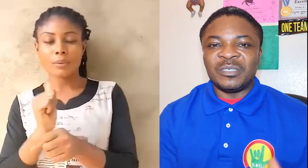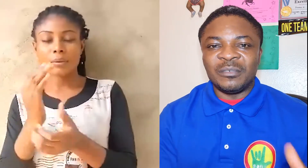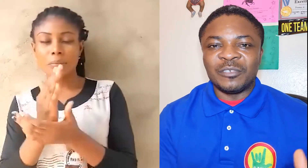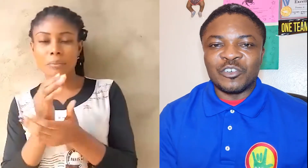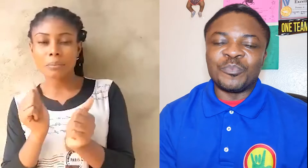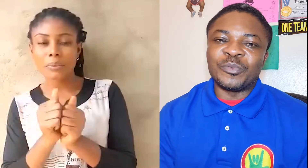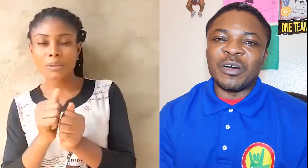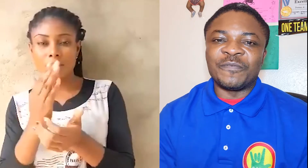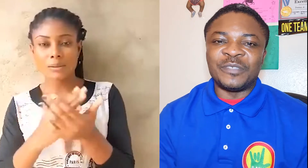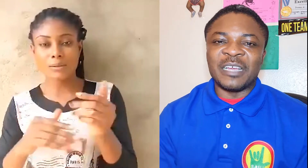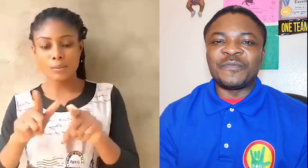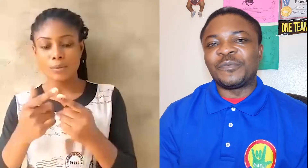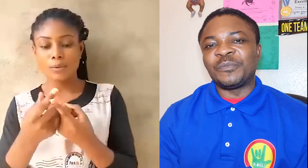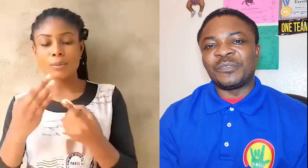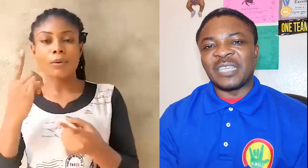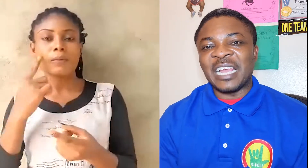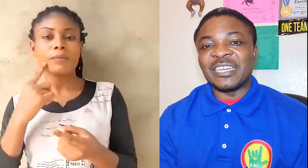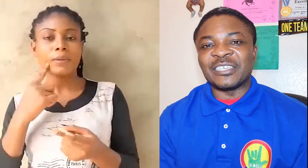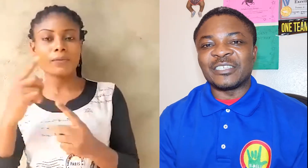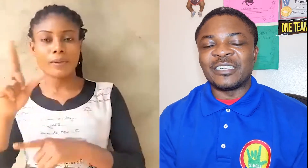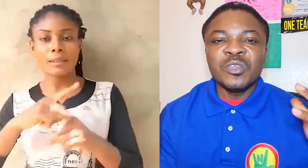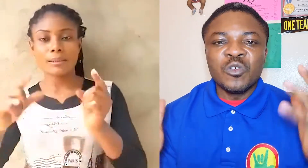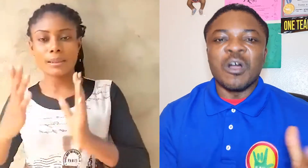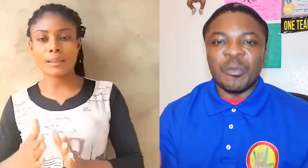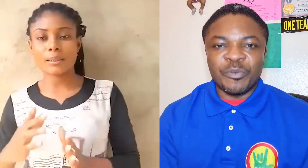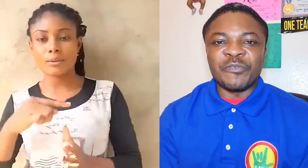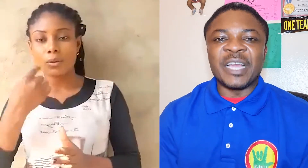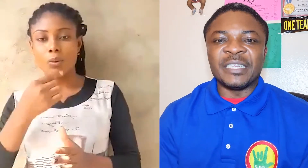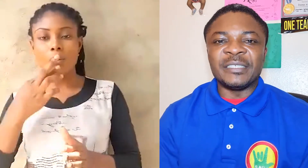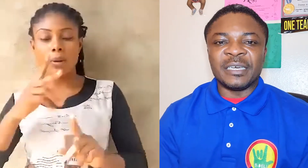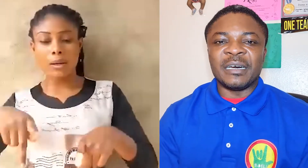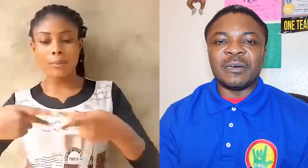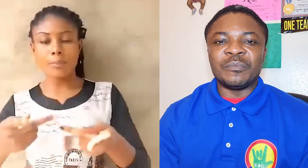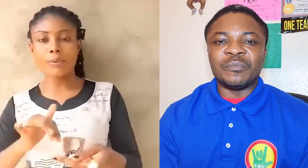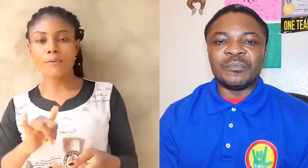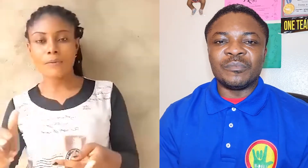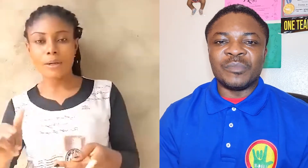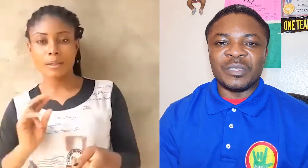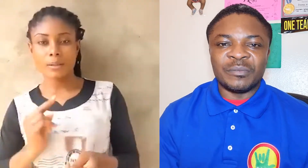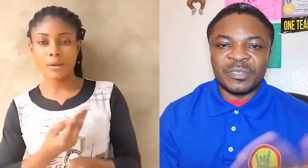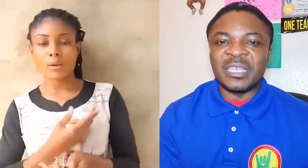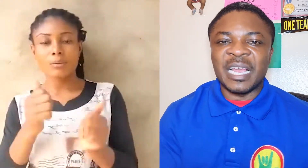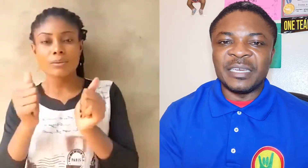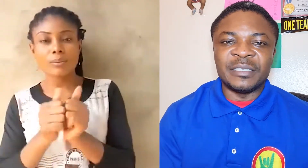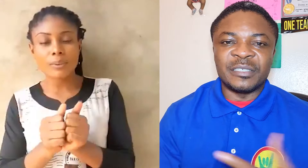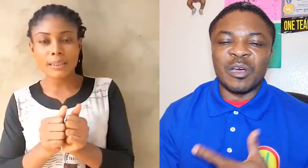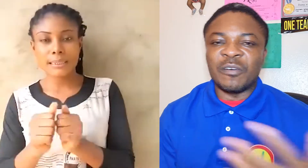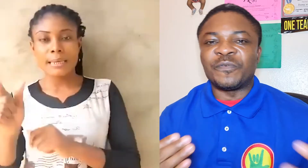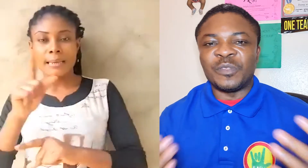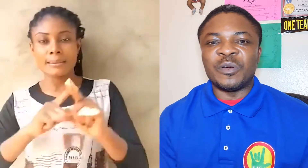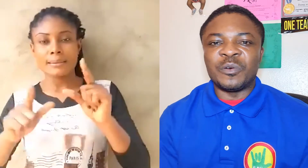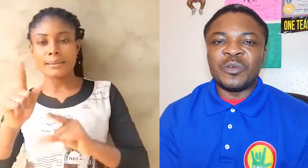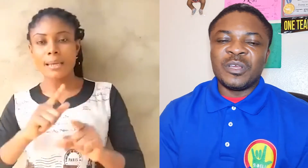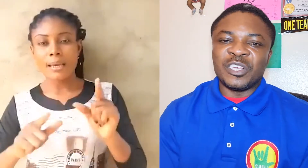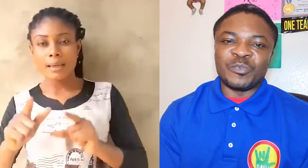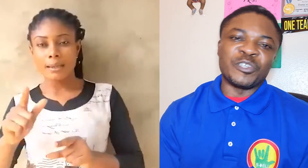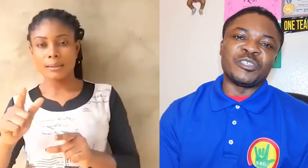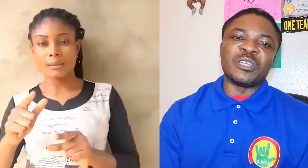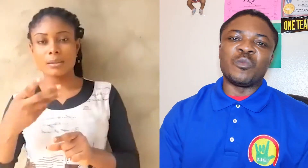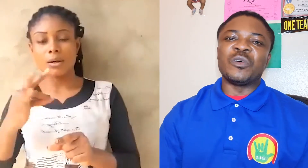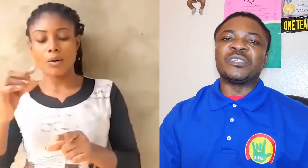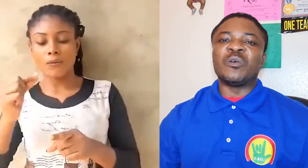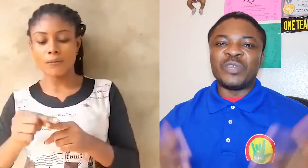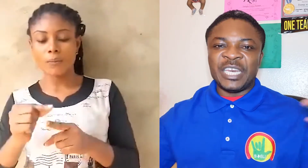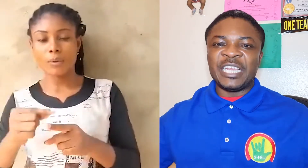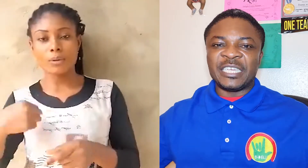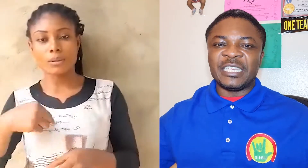some group of deaf signers who are providing the signings of the expressions